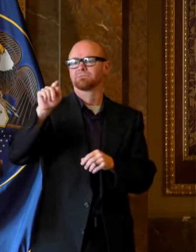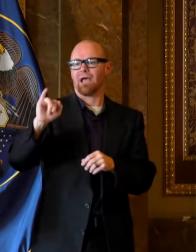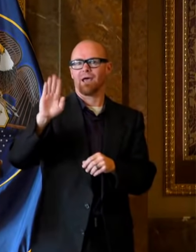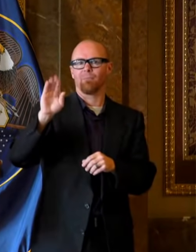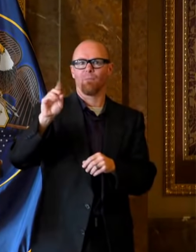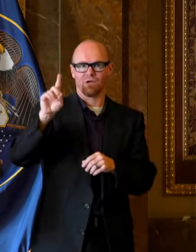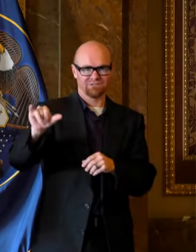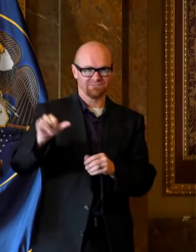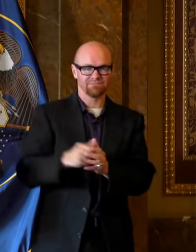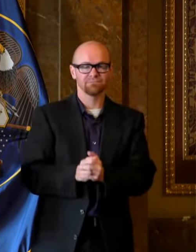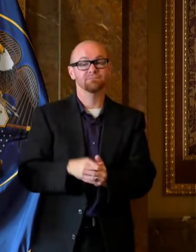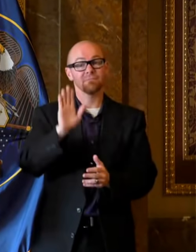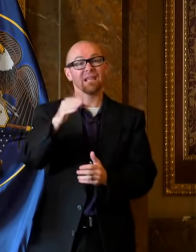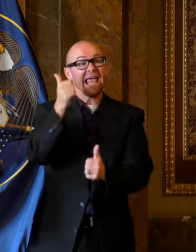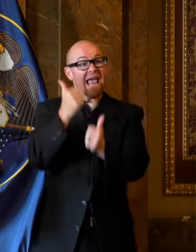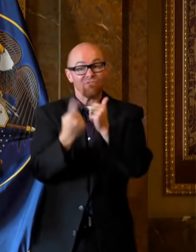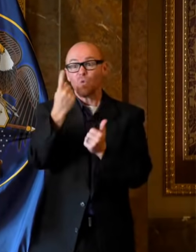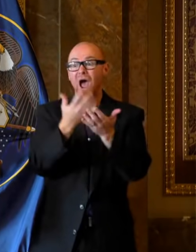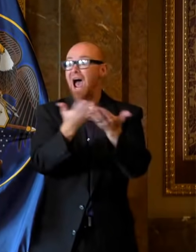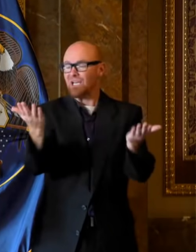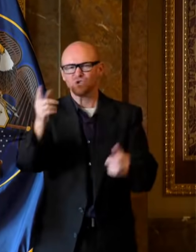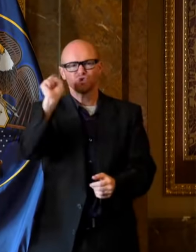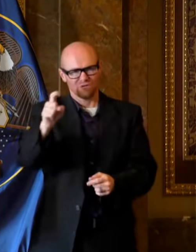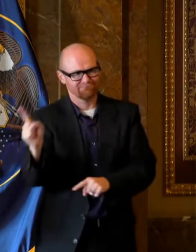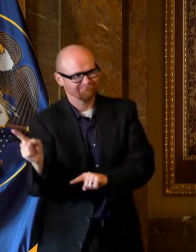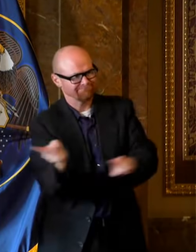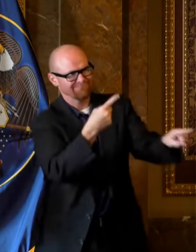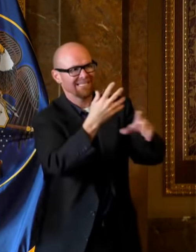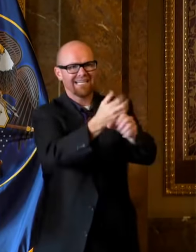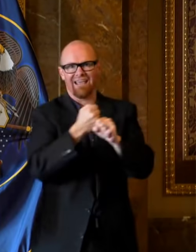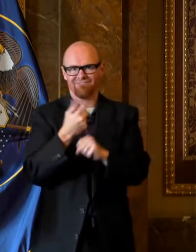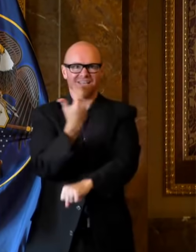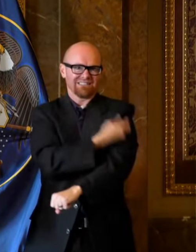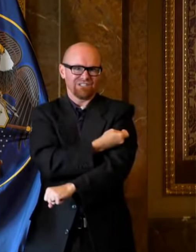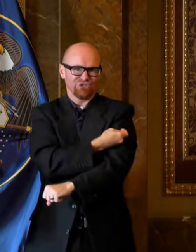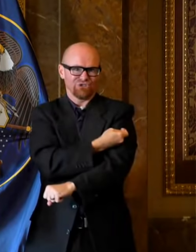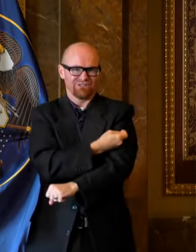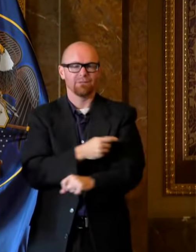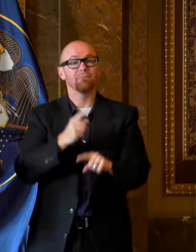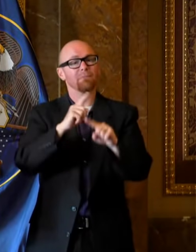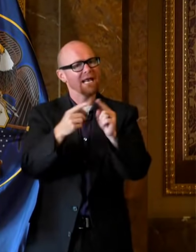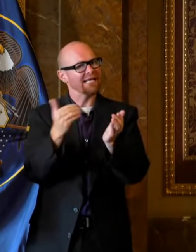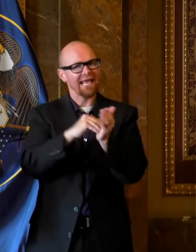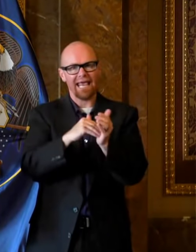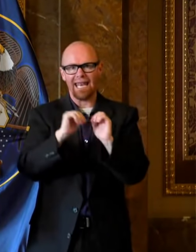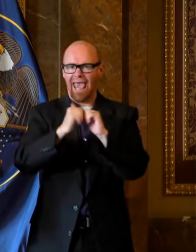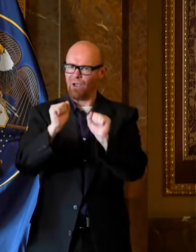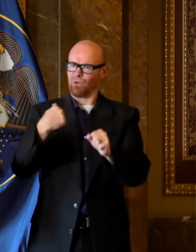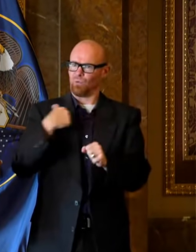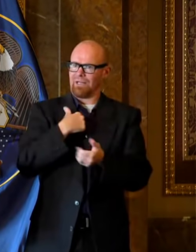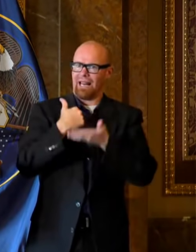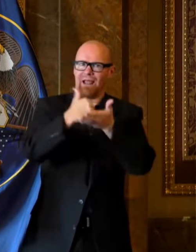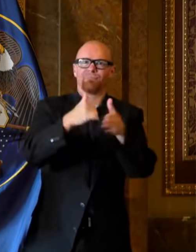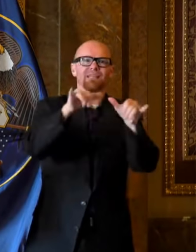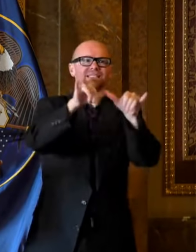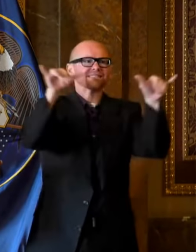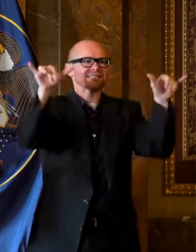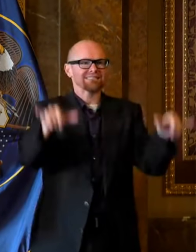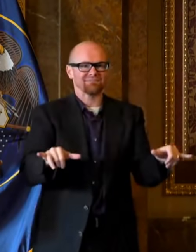right now. Although everyone should absolutely get vaccinated, we need to try to relieve the pressure. One way we can do that is through